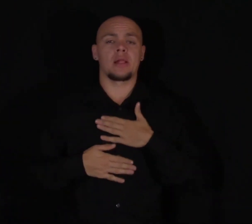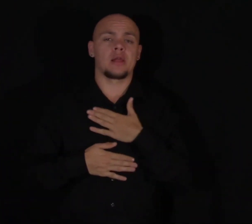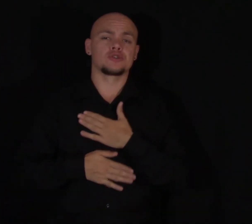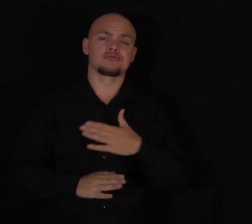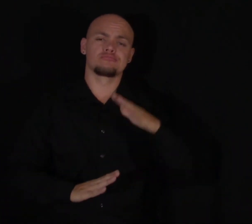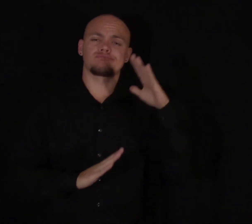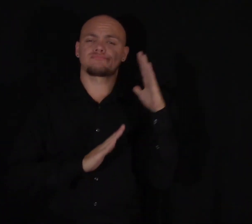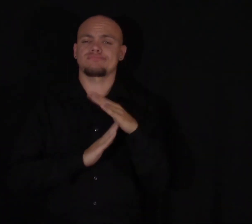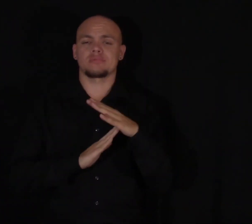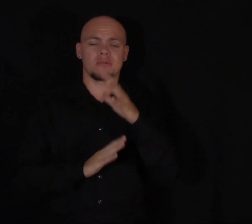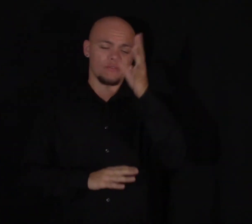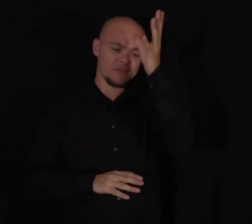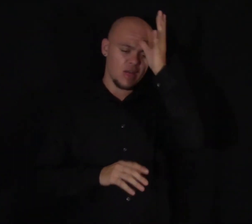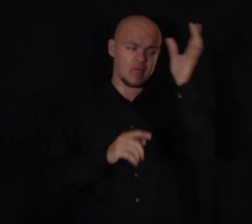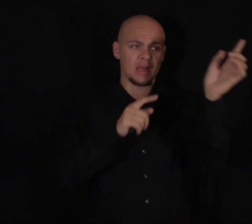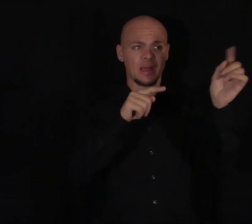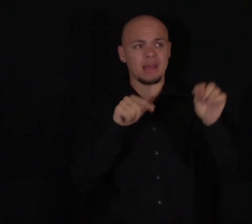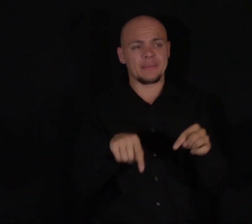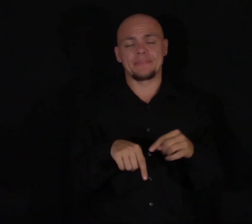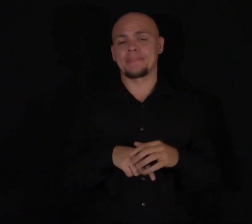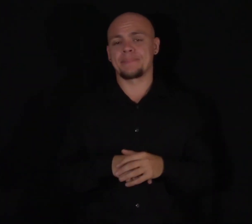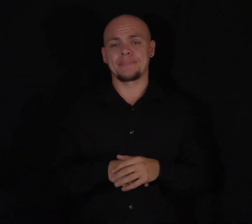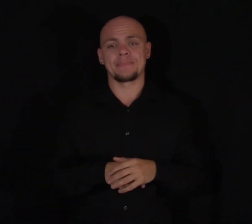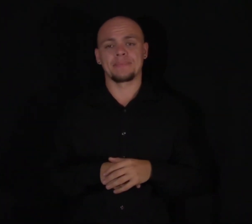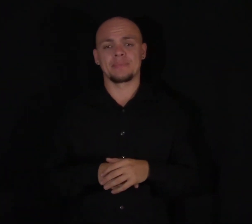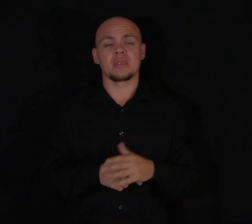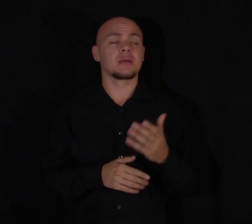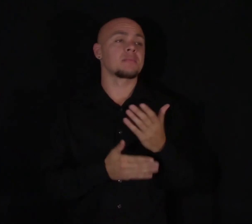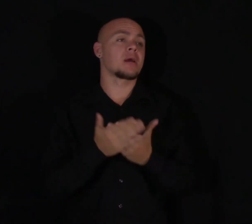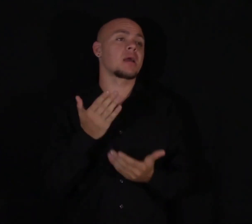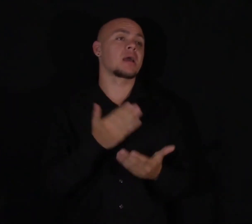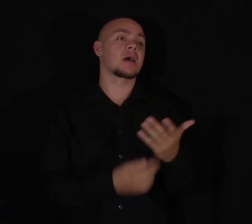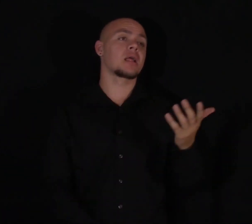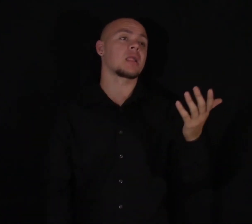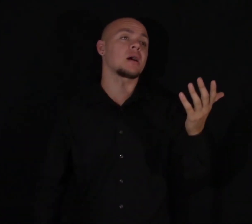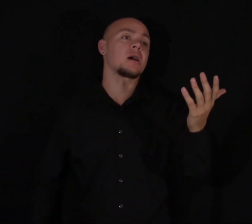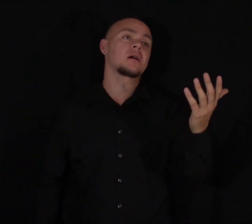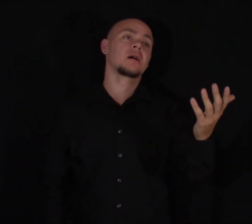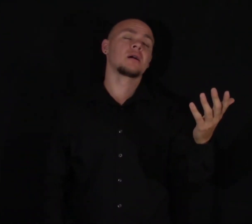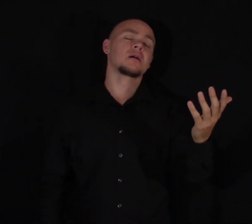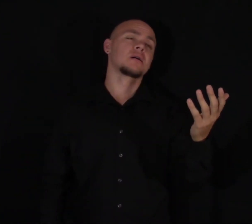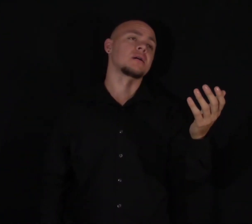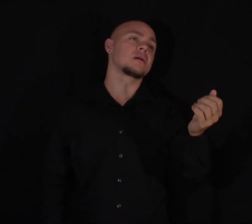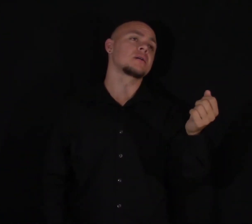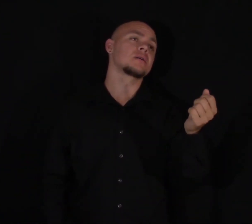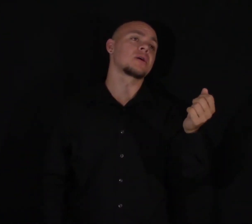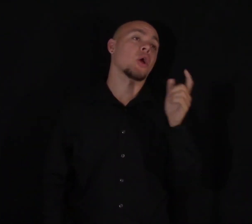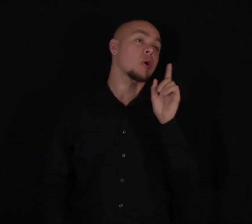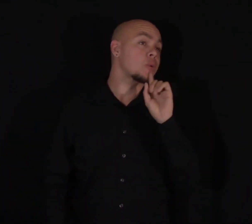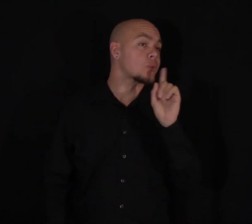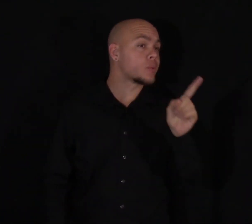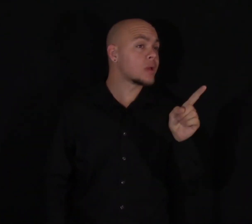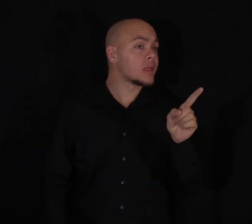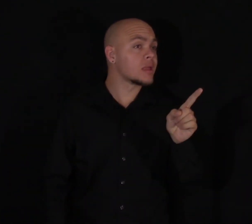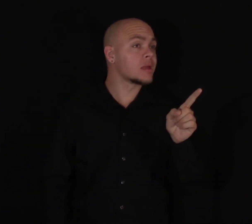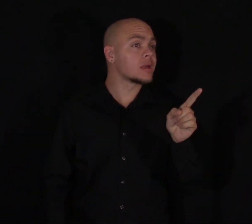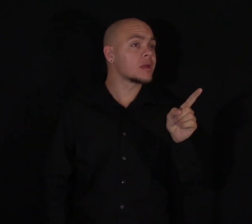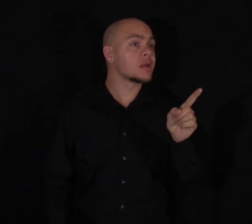my father. I stretched out my hand to him and cried, "Are you, then, safe? And